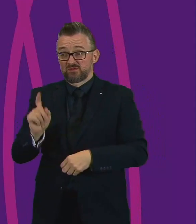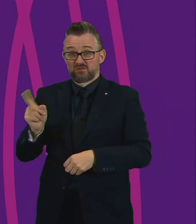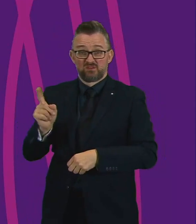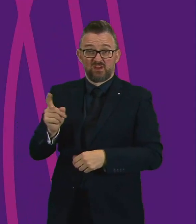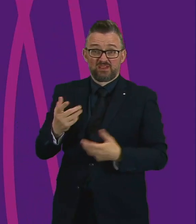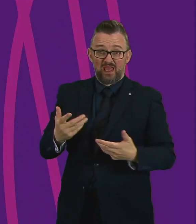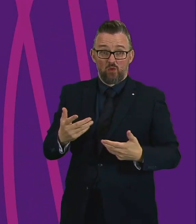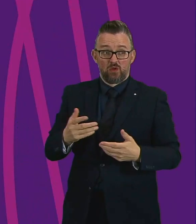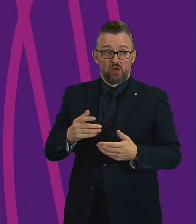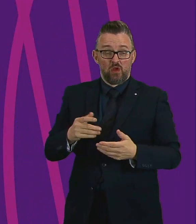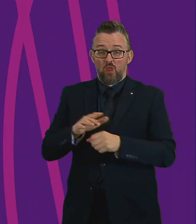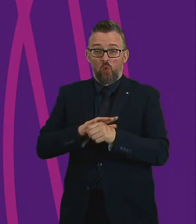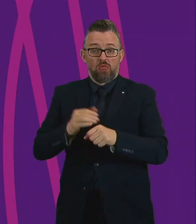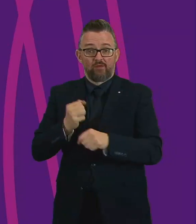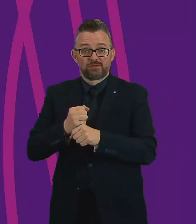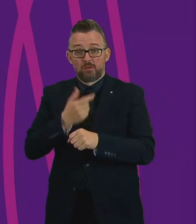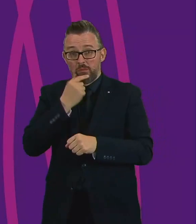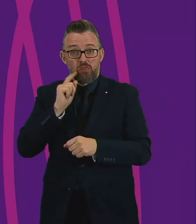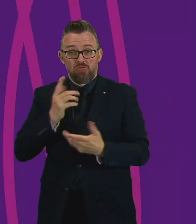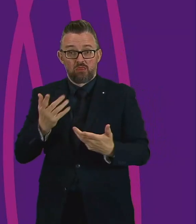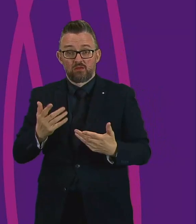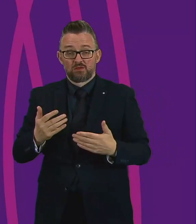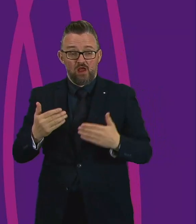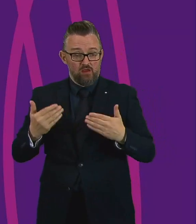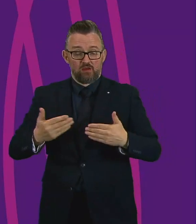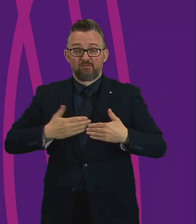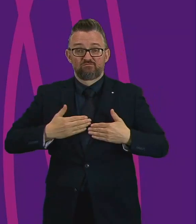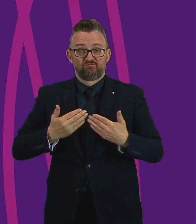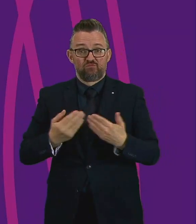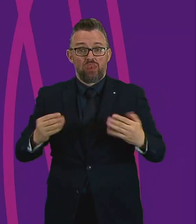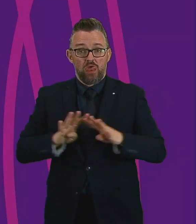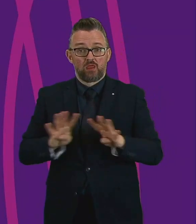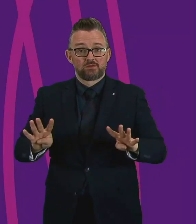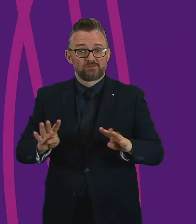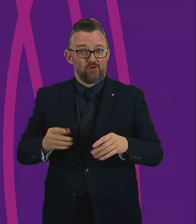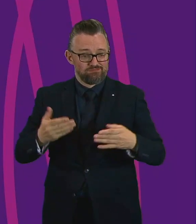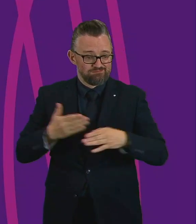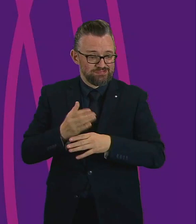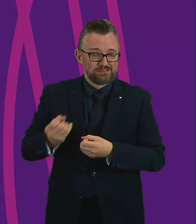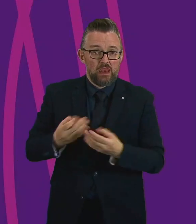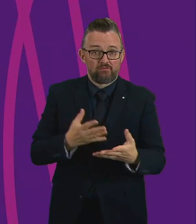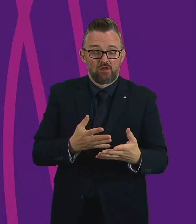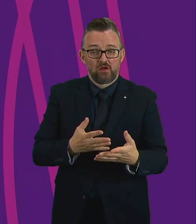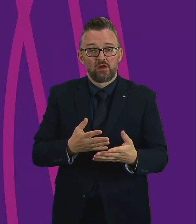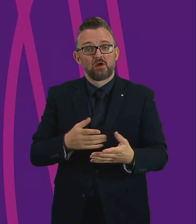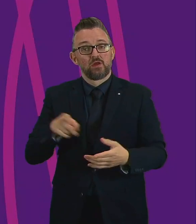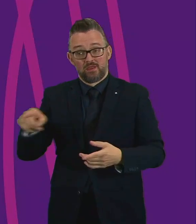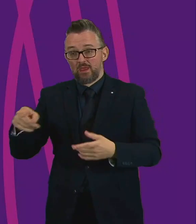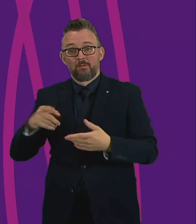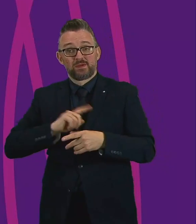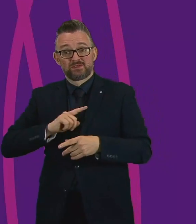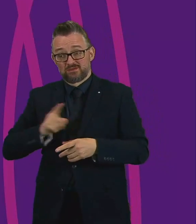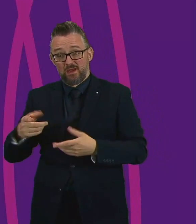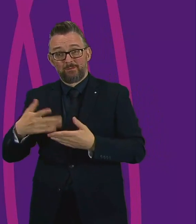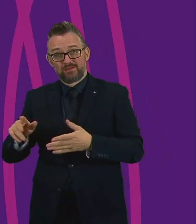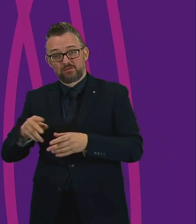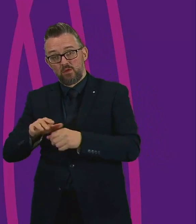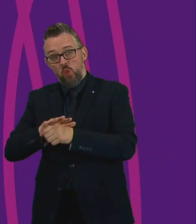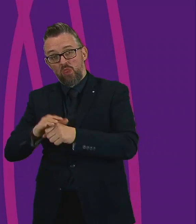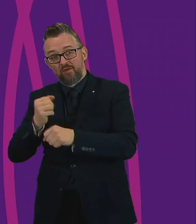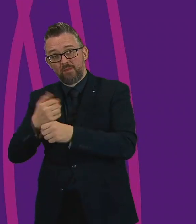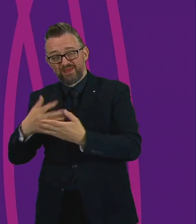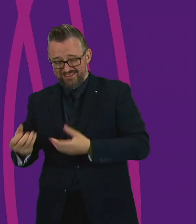of delivery, and they need to get the consequentials that came to government, because they've already spent an